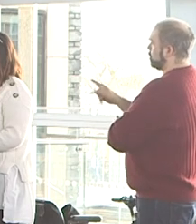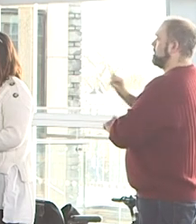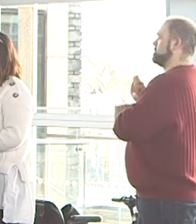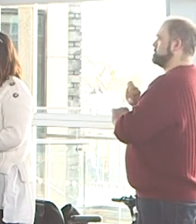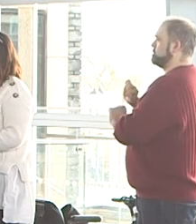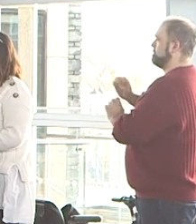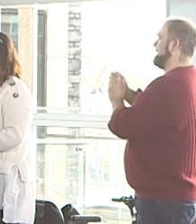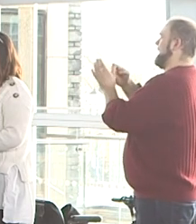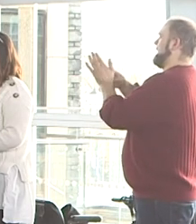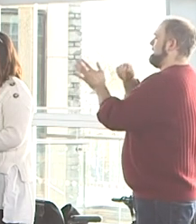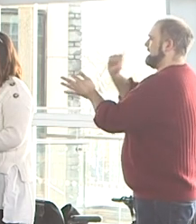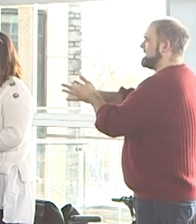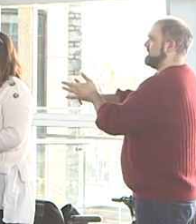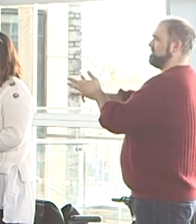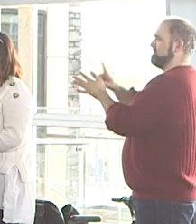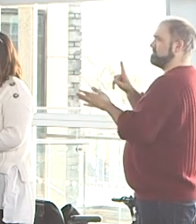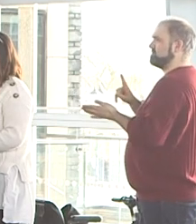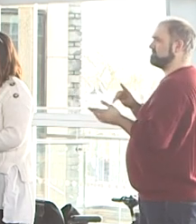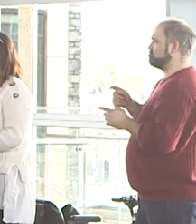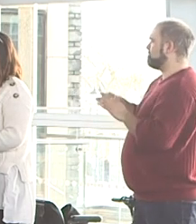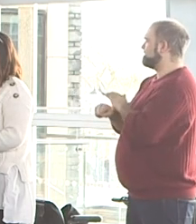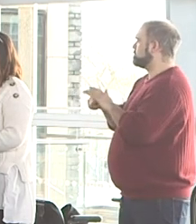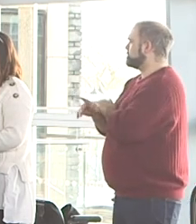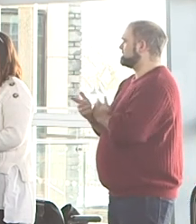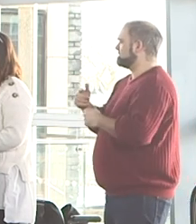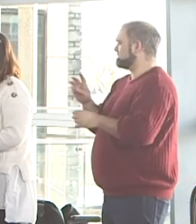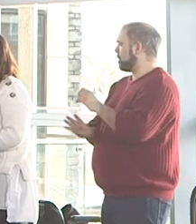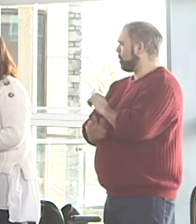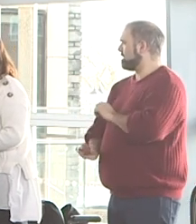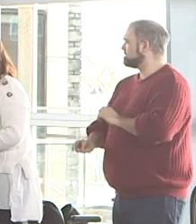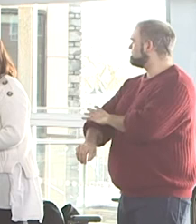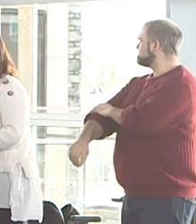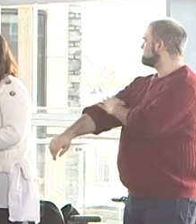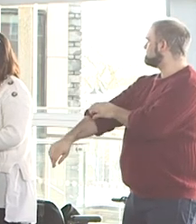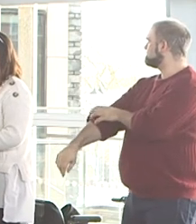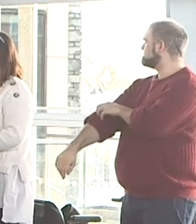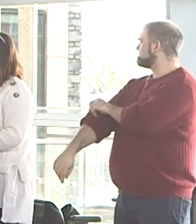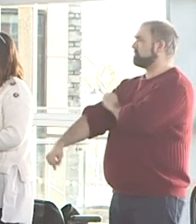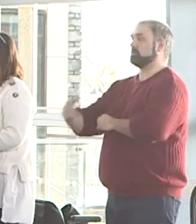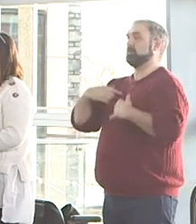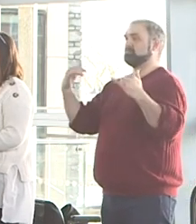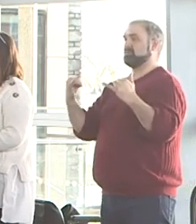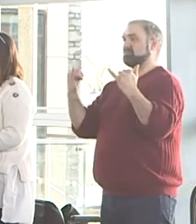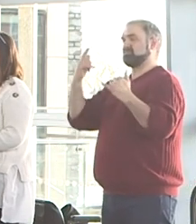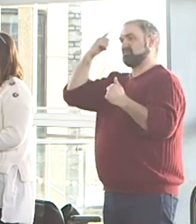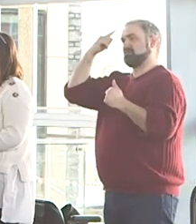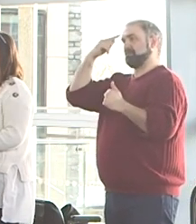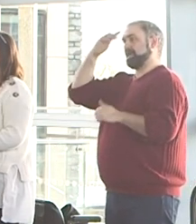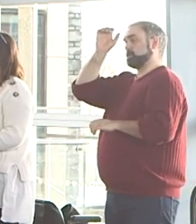the BME refugees and asylum seekers? I would start by saying that we shouldn't make